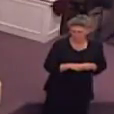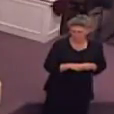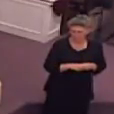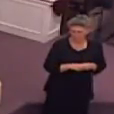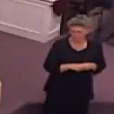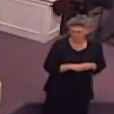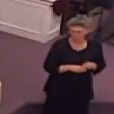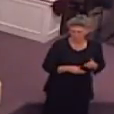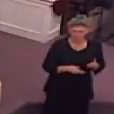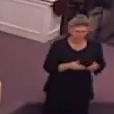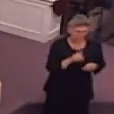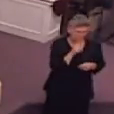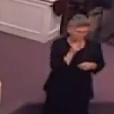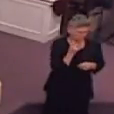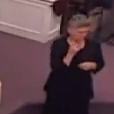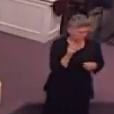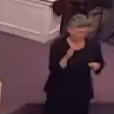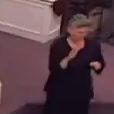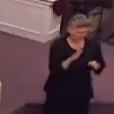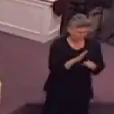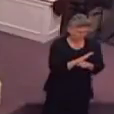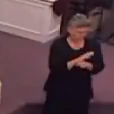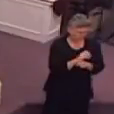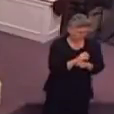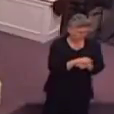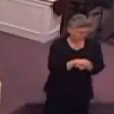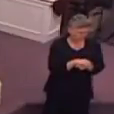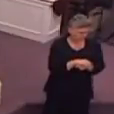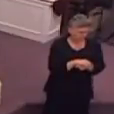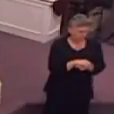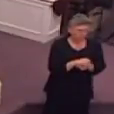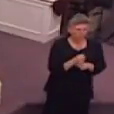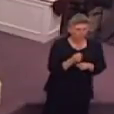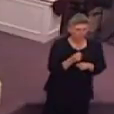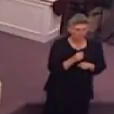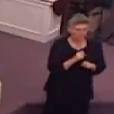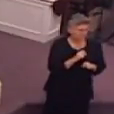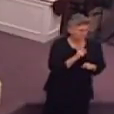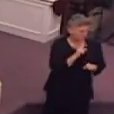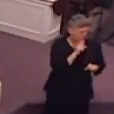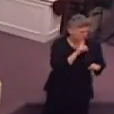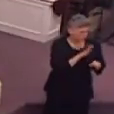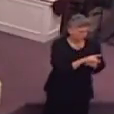Maybe you don't understand the fullness of that, but I assure you He does.